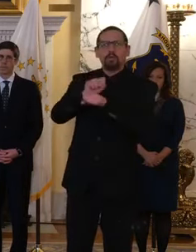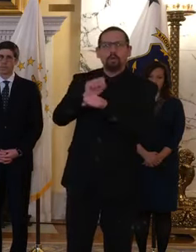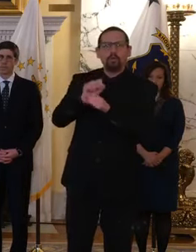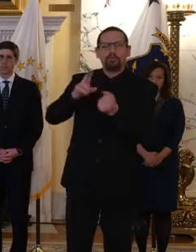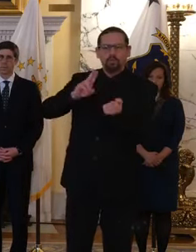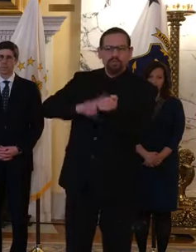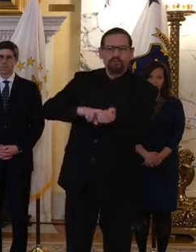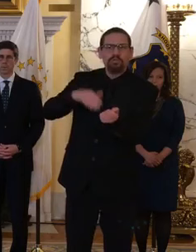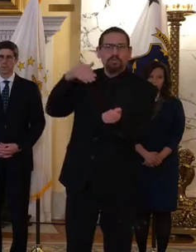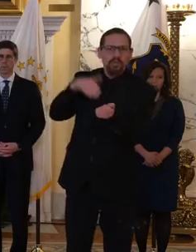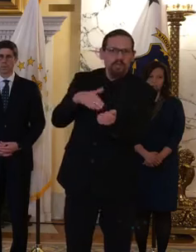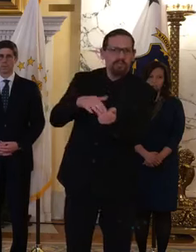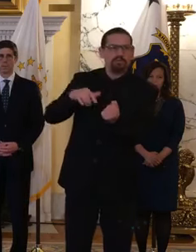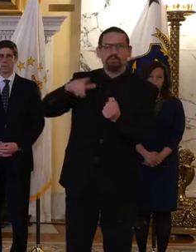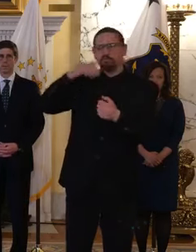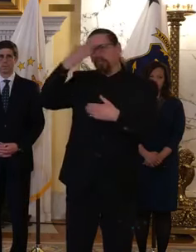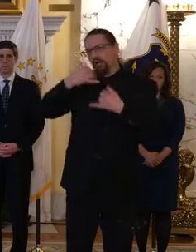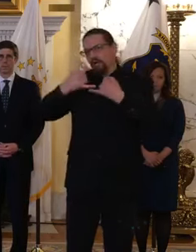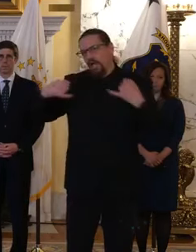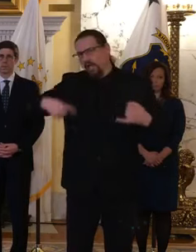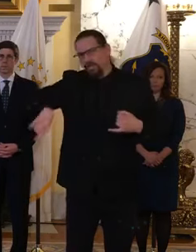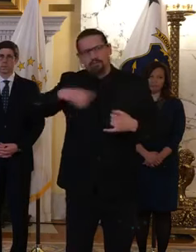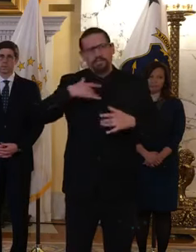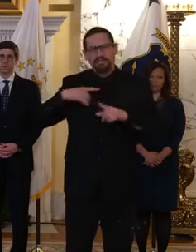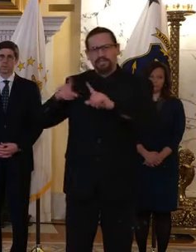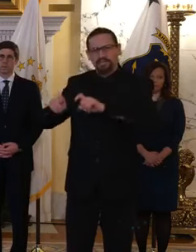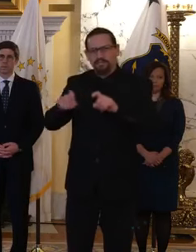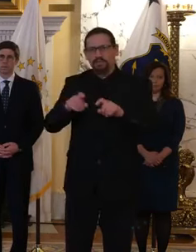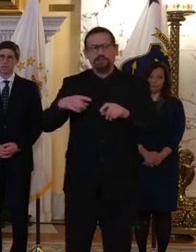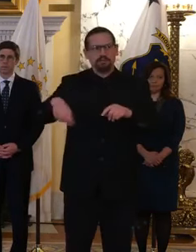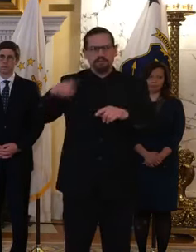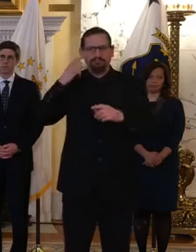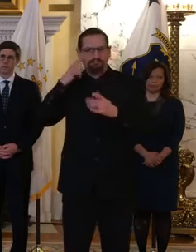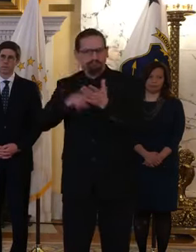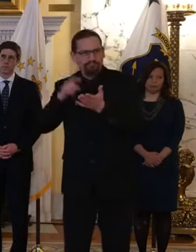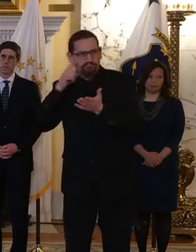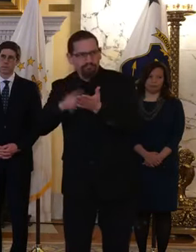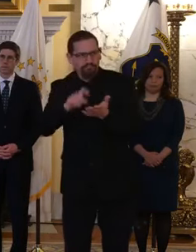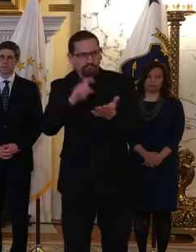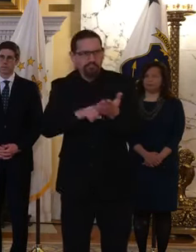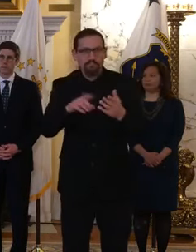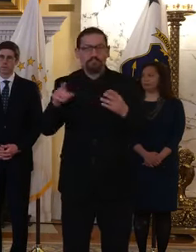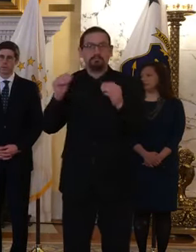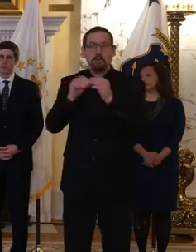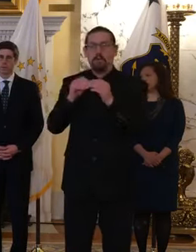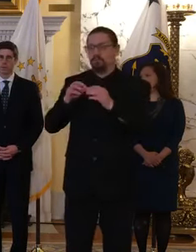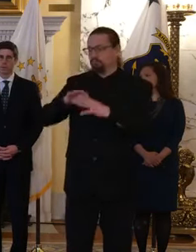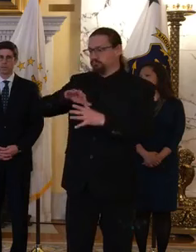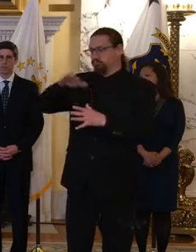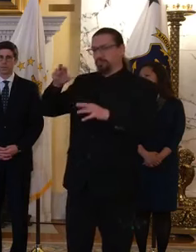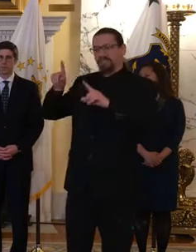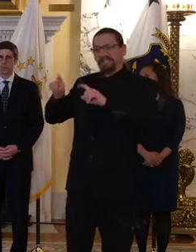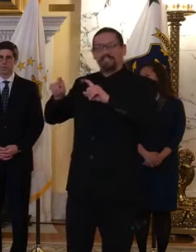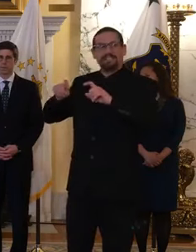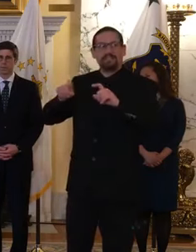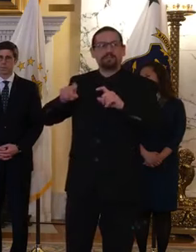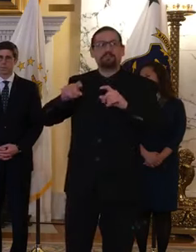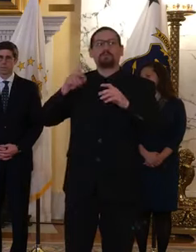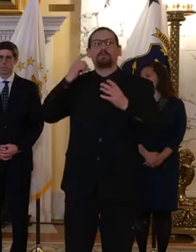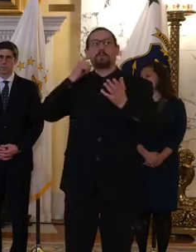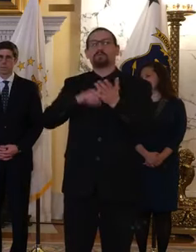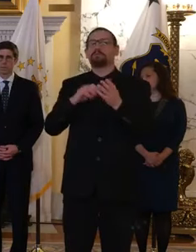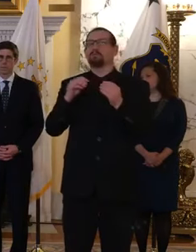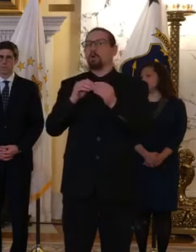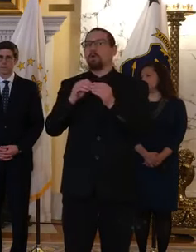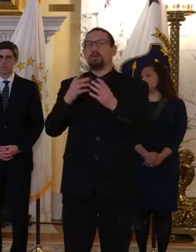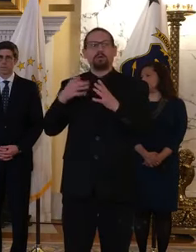numbers that we will see. As we expand testing, we will see more people outside of the hospital that